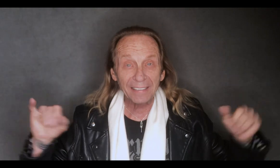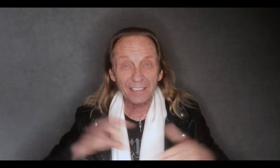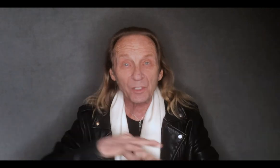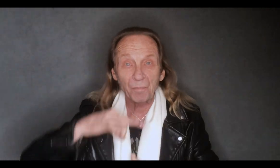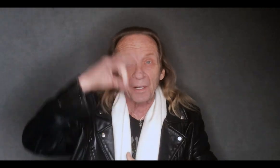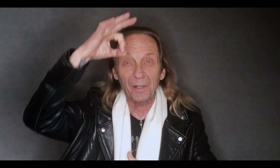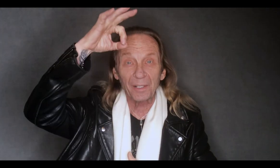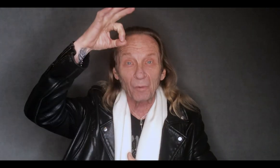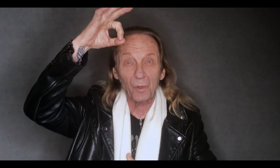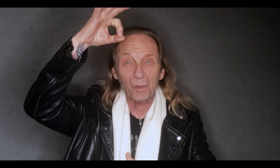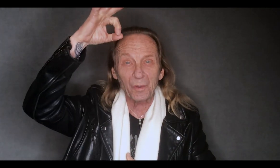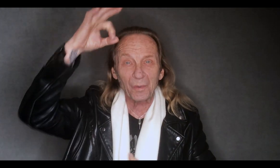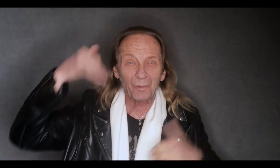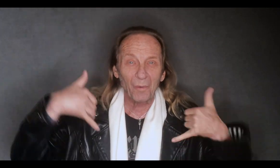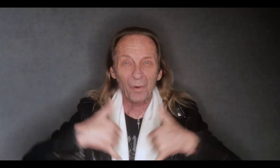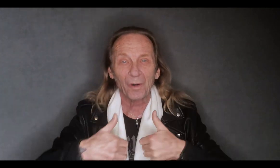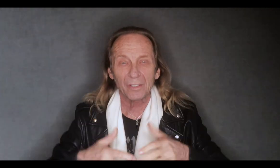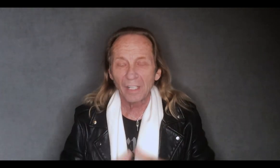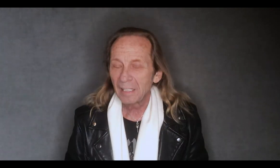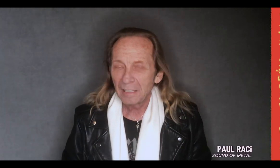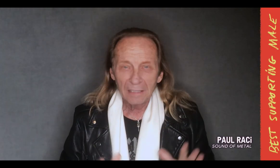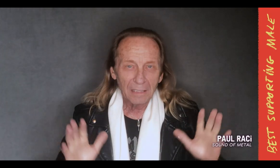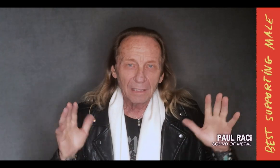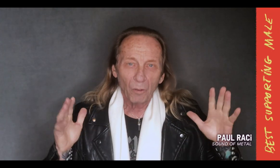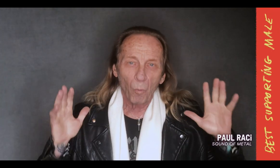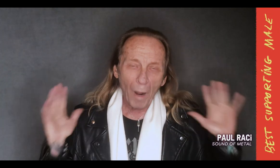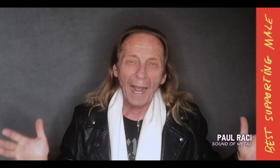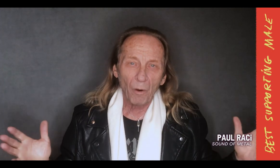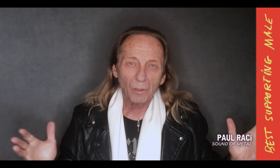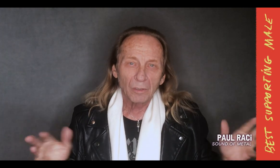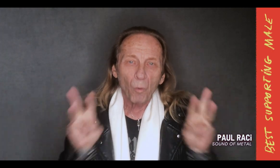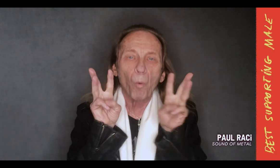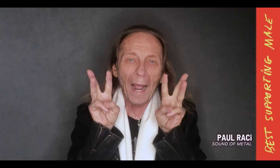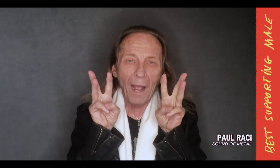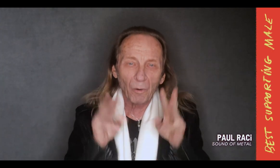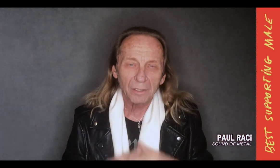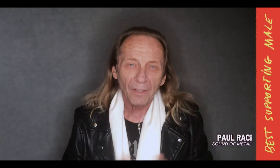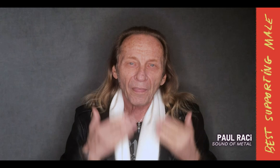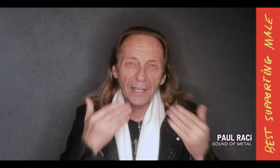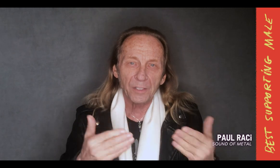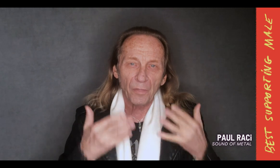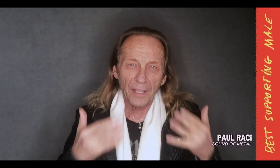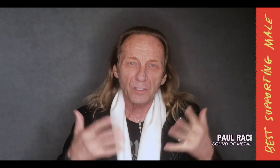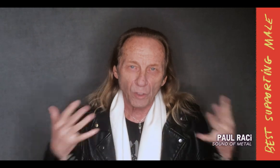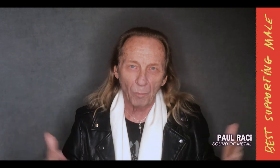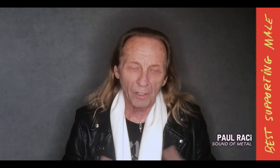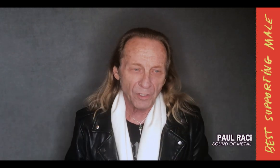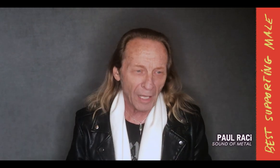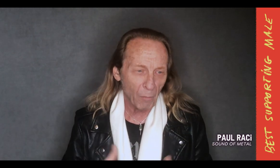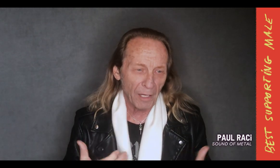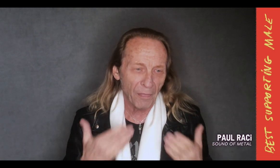Independent Spirit, woo, award. Wow, wow. Thank you so much. I want to